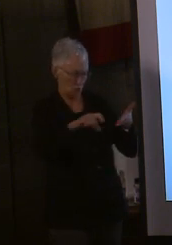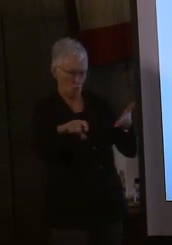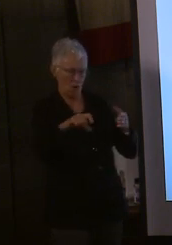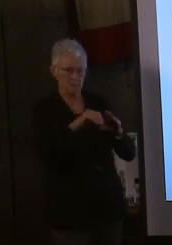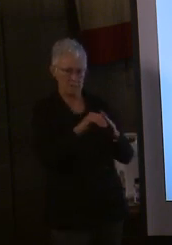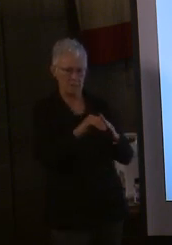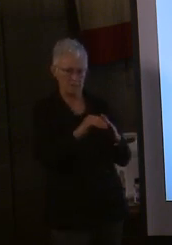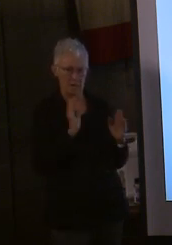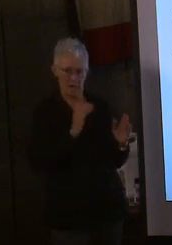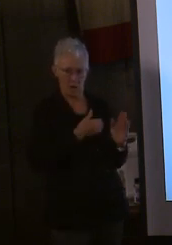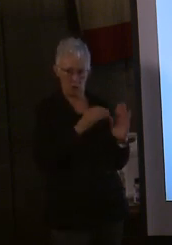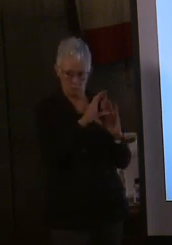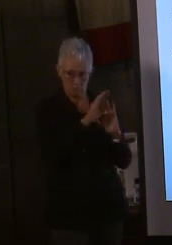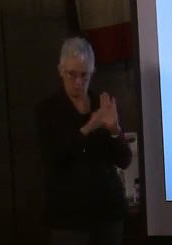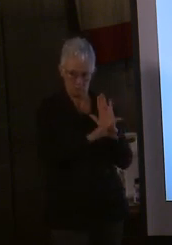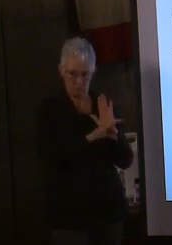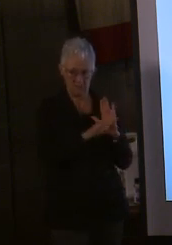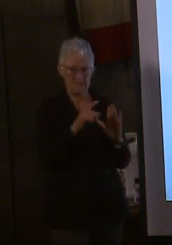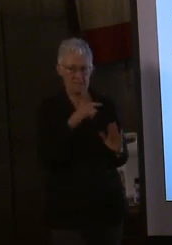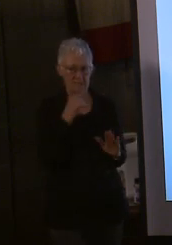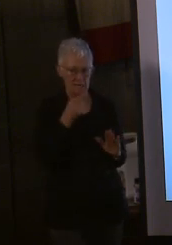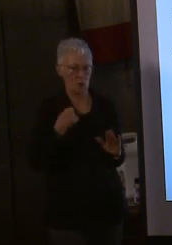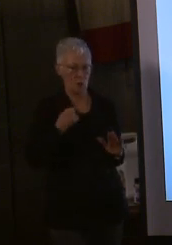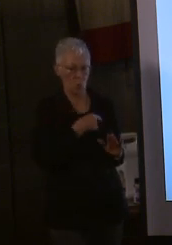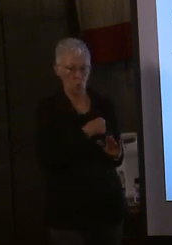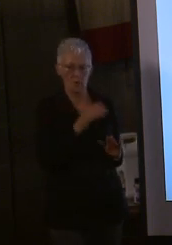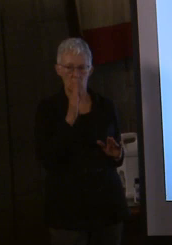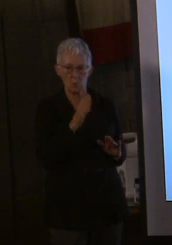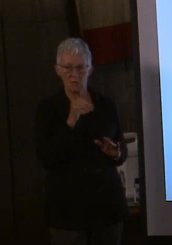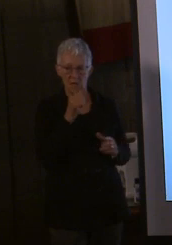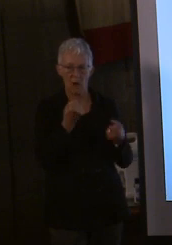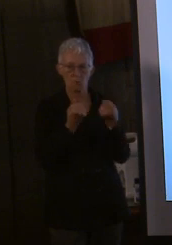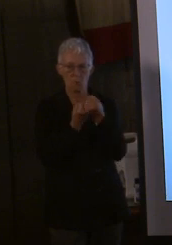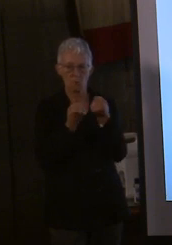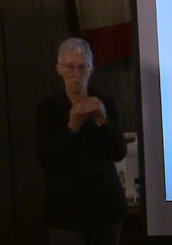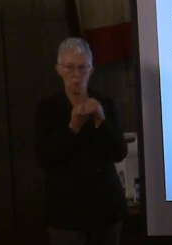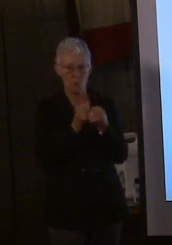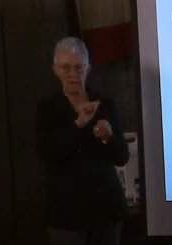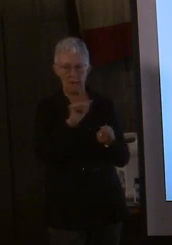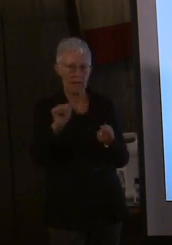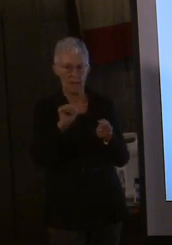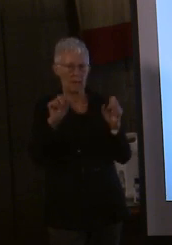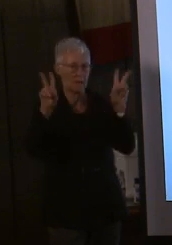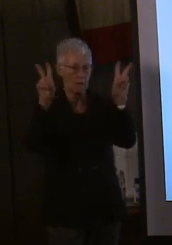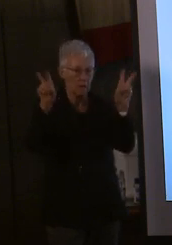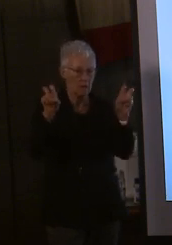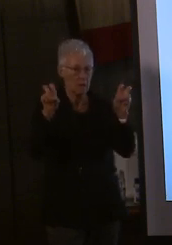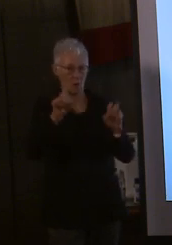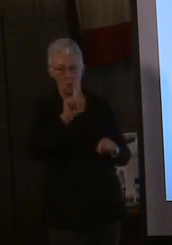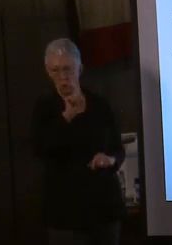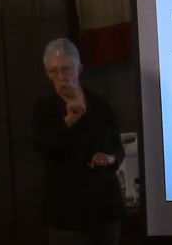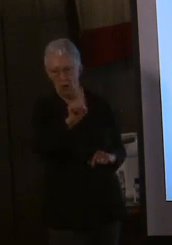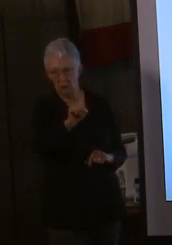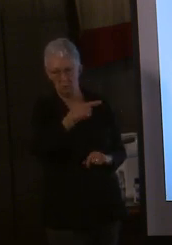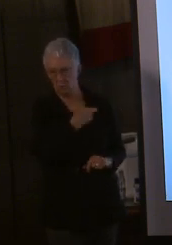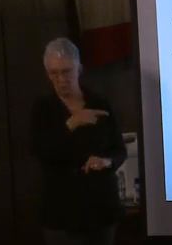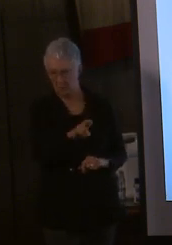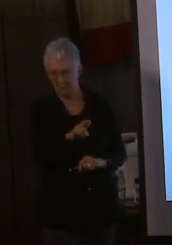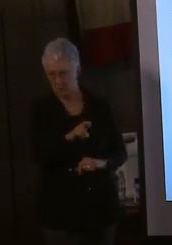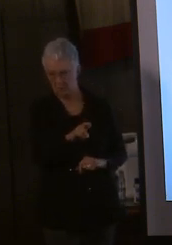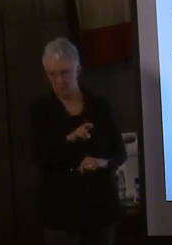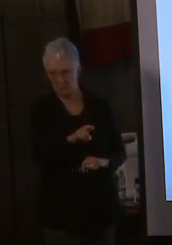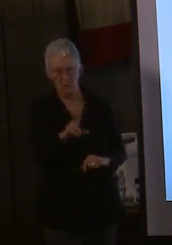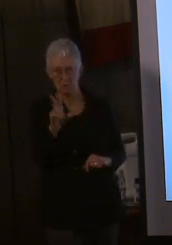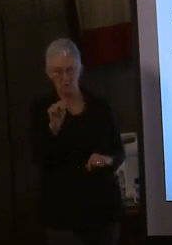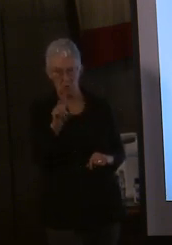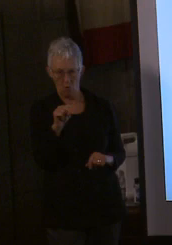state of Nebraska will not promote a state religion, one religion that everybody's supposed to do. It does not mean that religion isn't supposed to be part of the